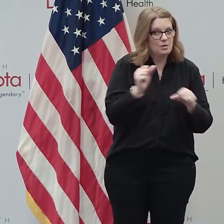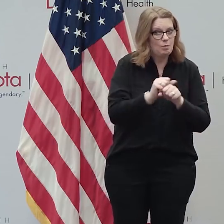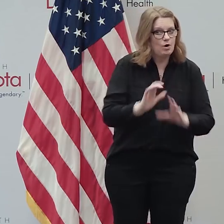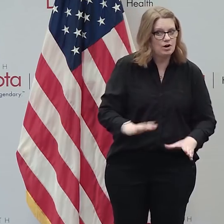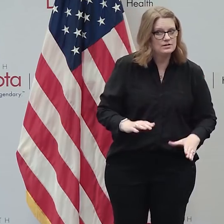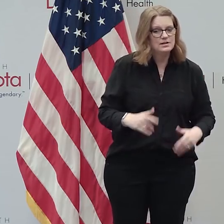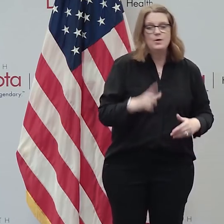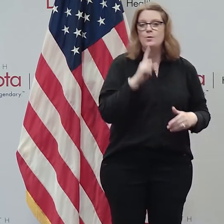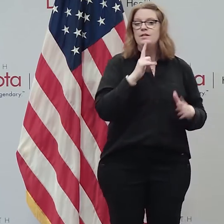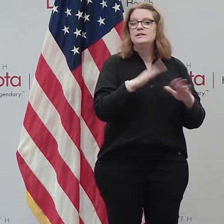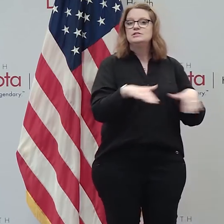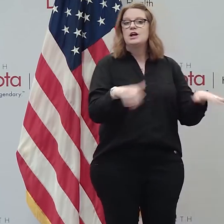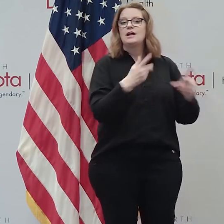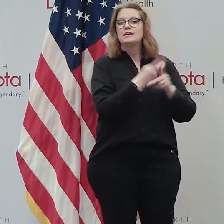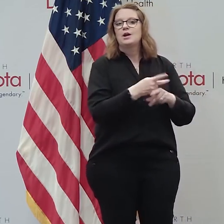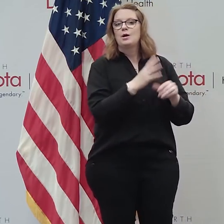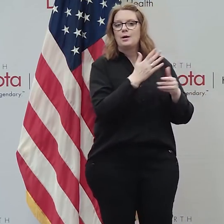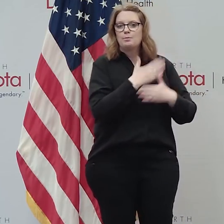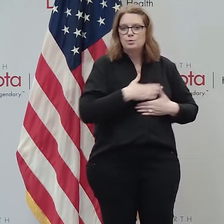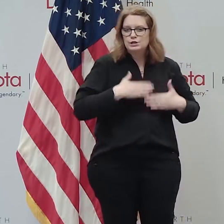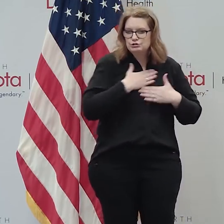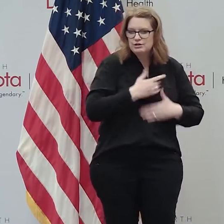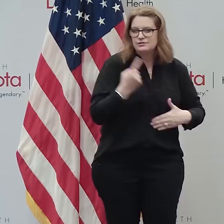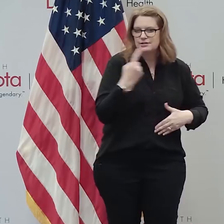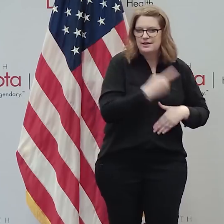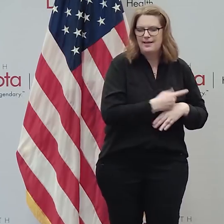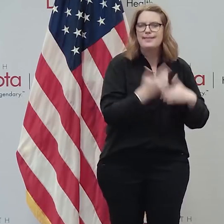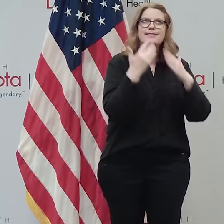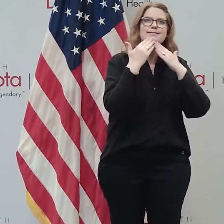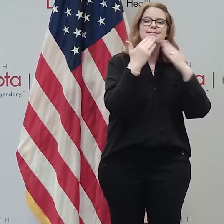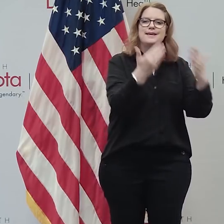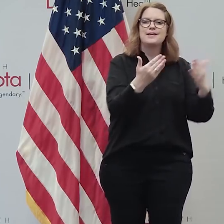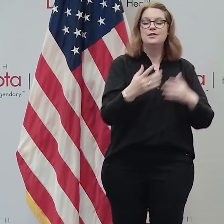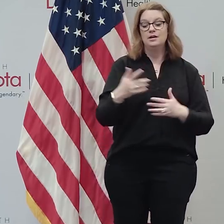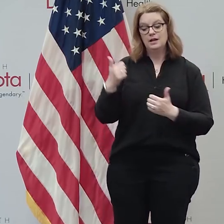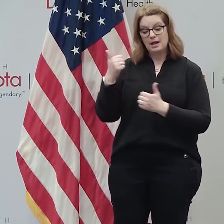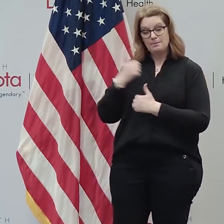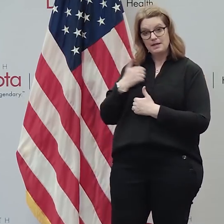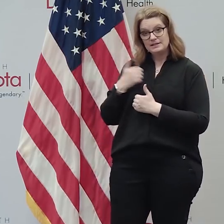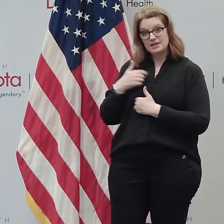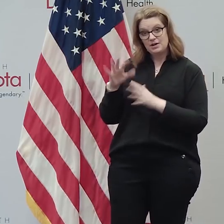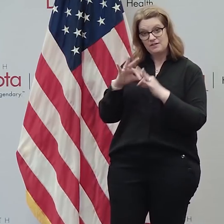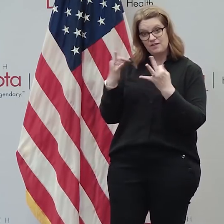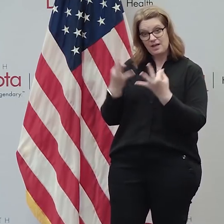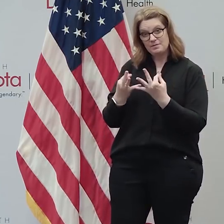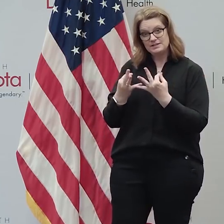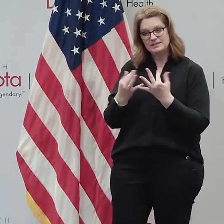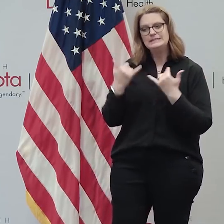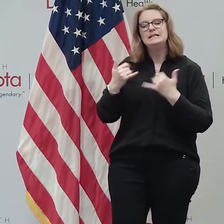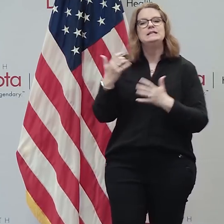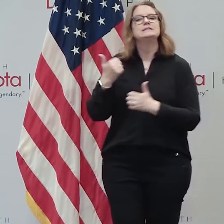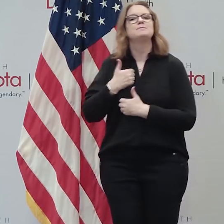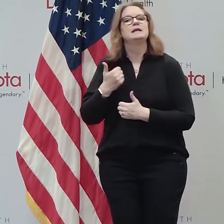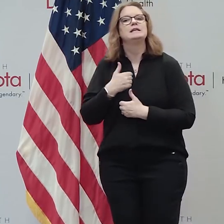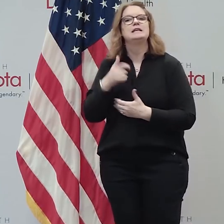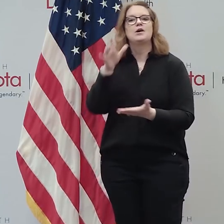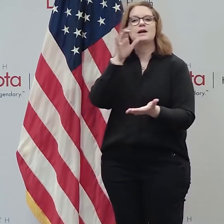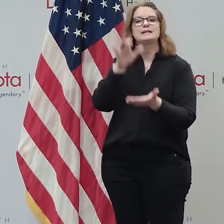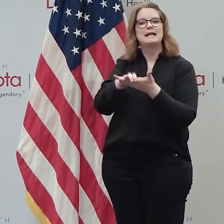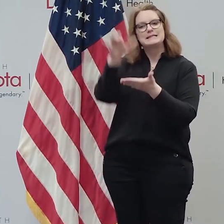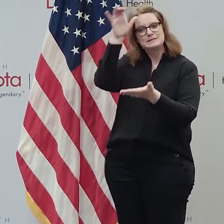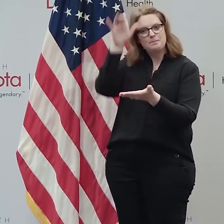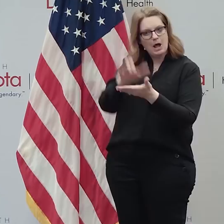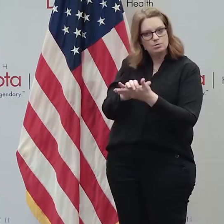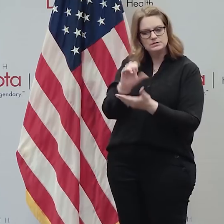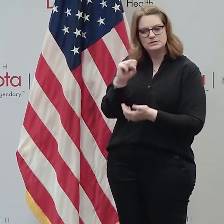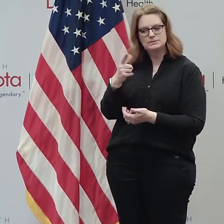Provider Appreciation Day, we do appreciate you. And we've talked about military families before, but today is Military Spouse Appreciation